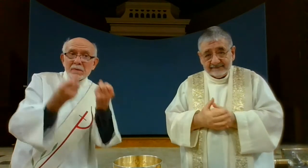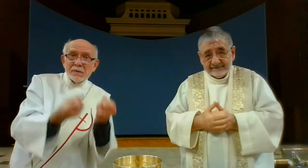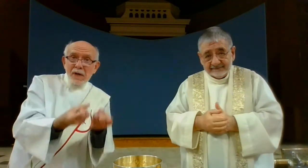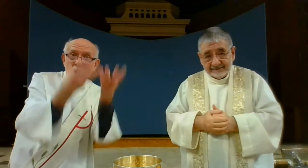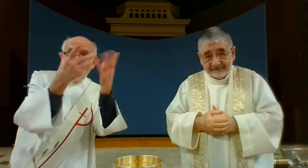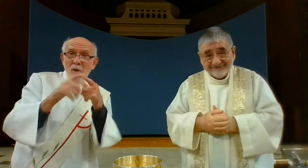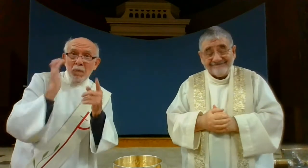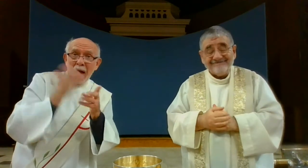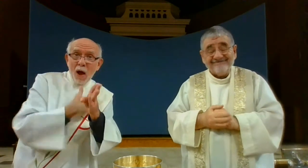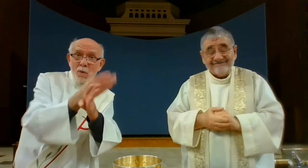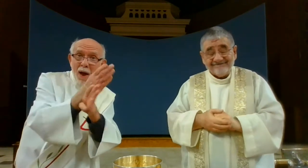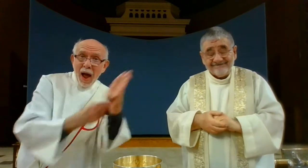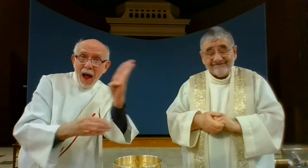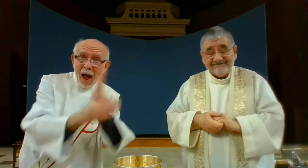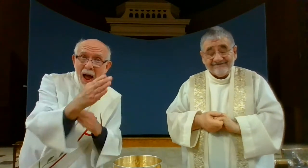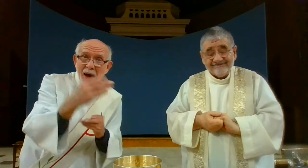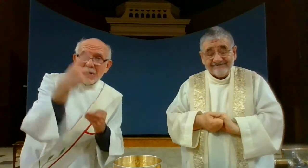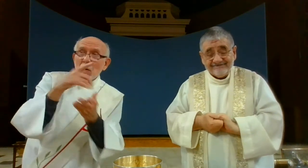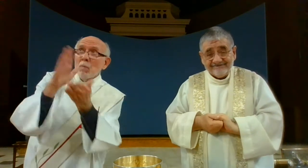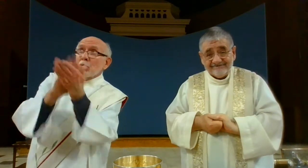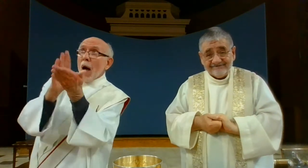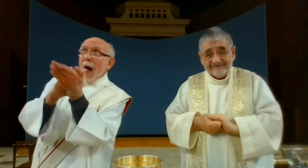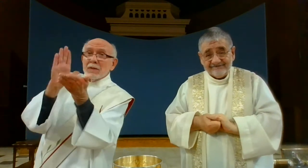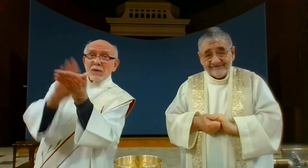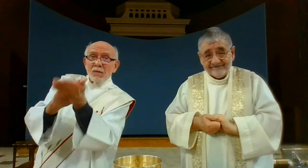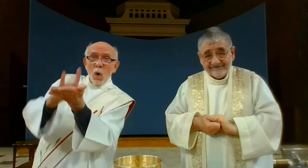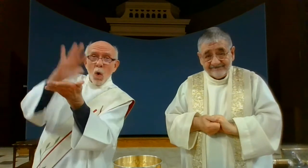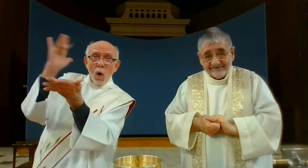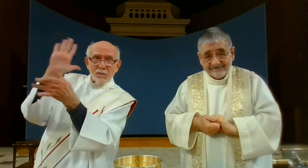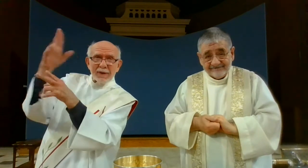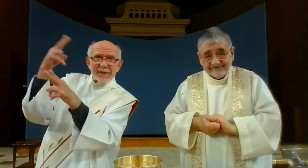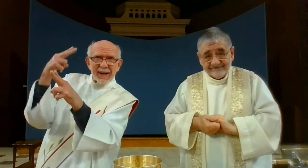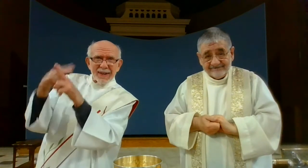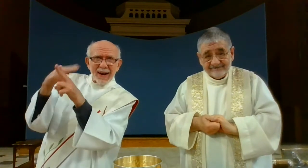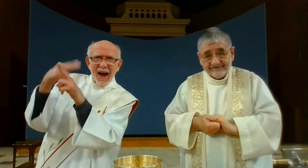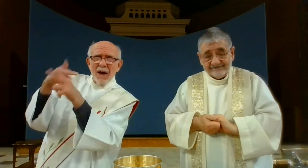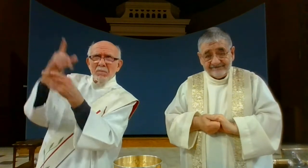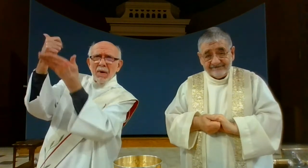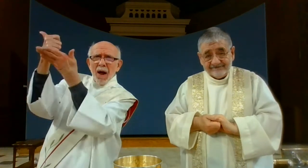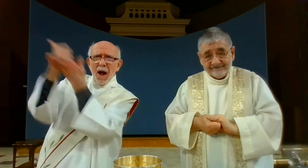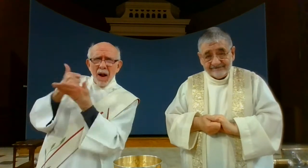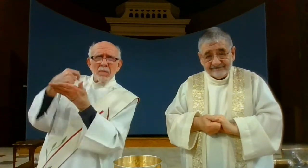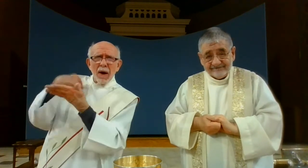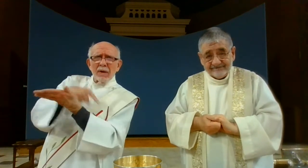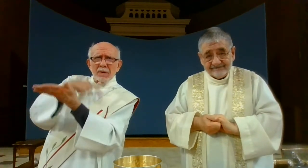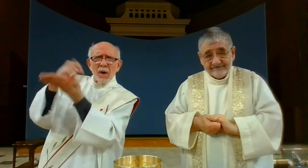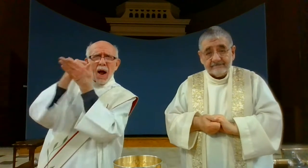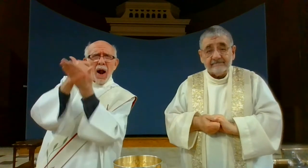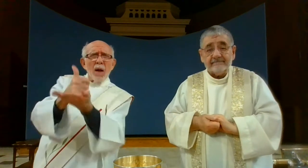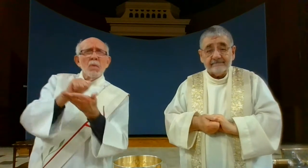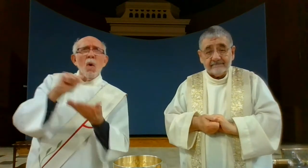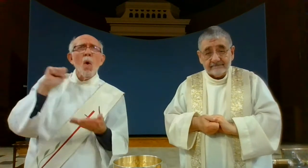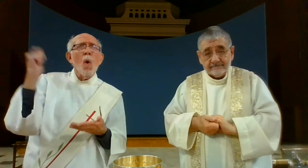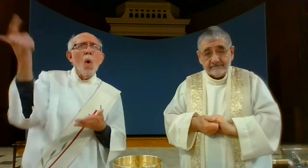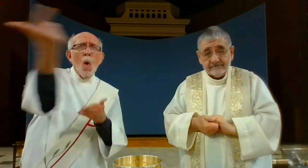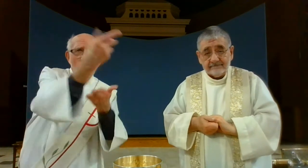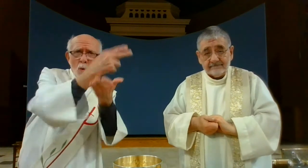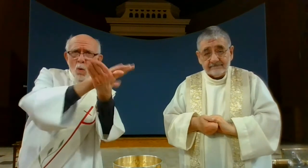Lord accept the sacrifice at your hands for the praise and glory of His name, for our good and the good of